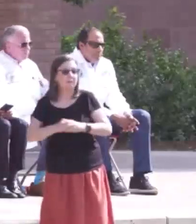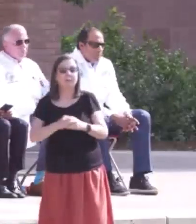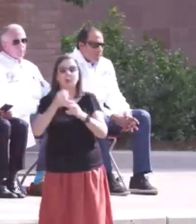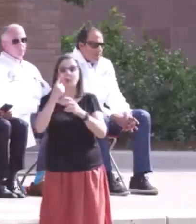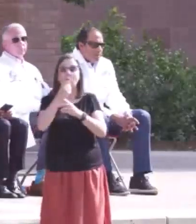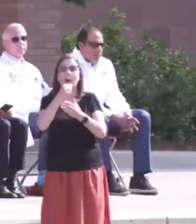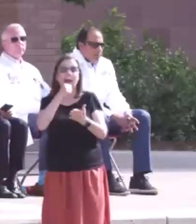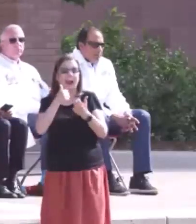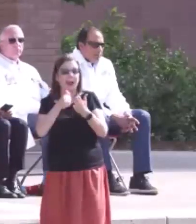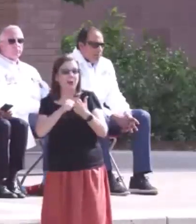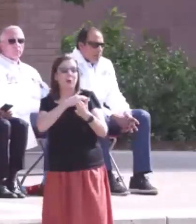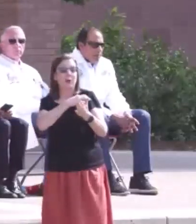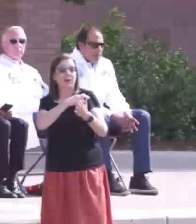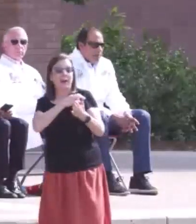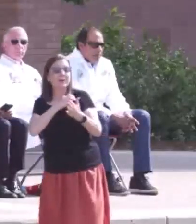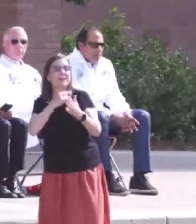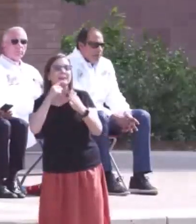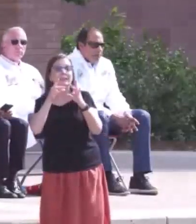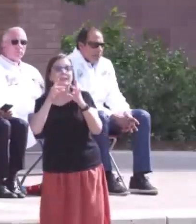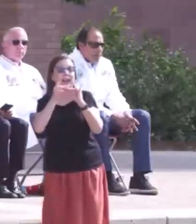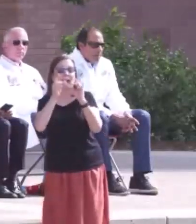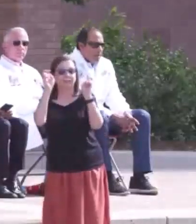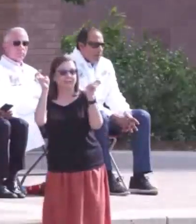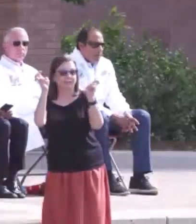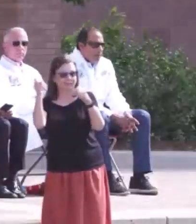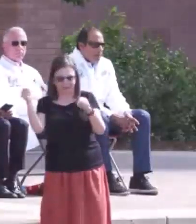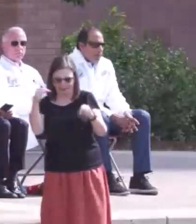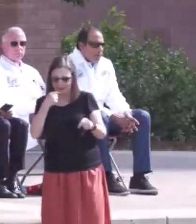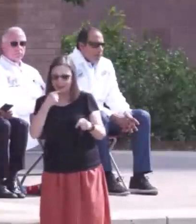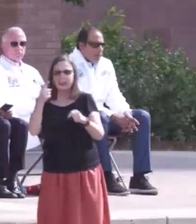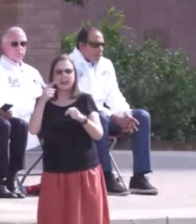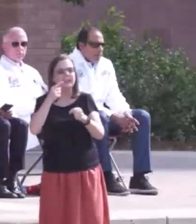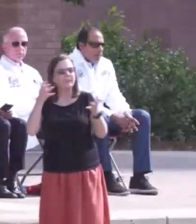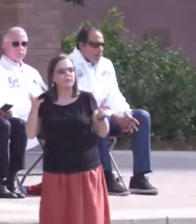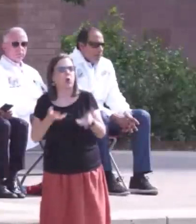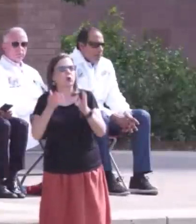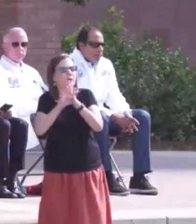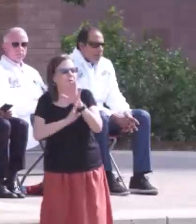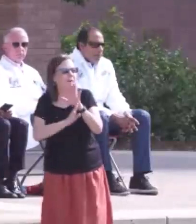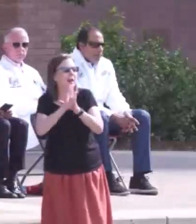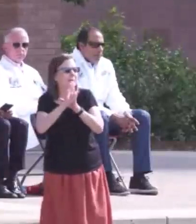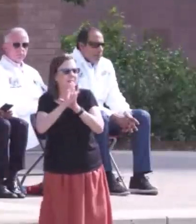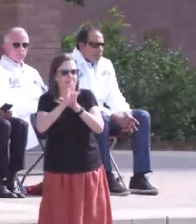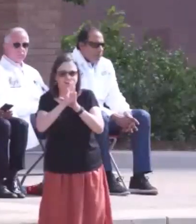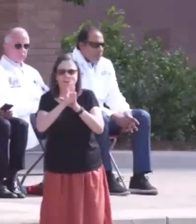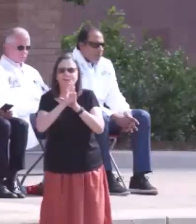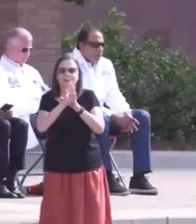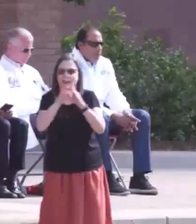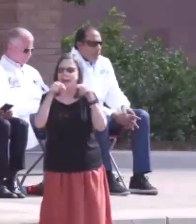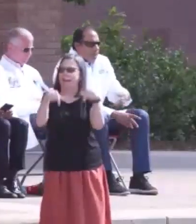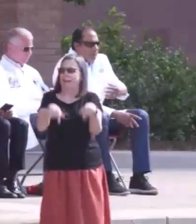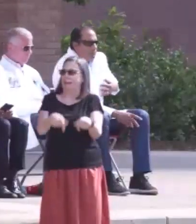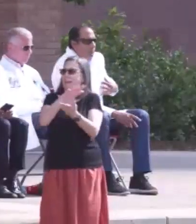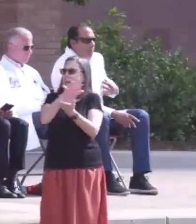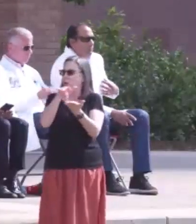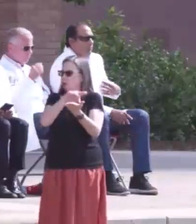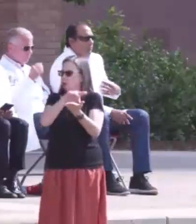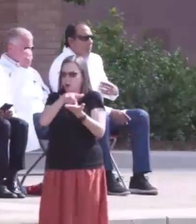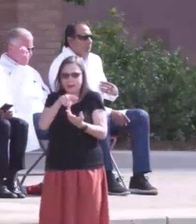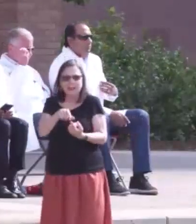this about Matt: "He has fostered the development of a center that is unique and extremely